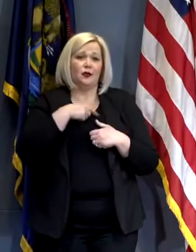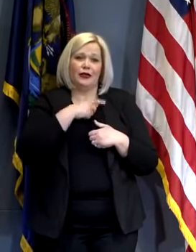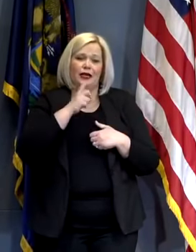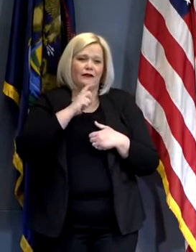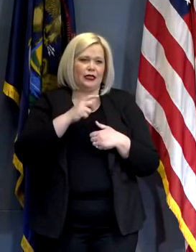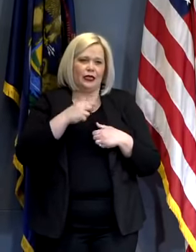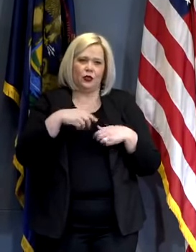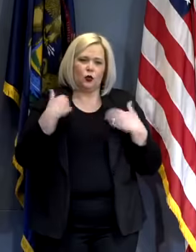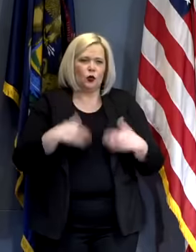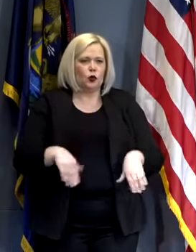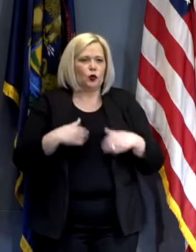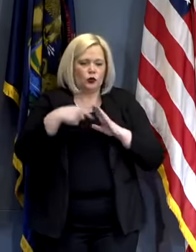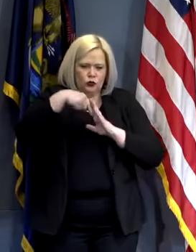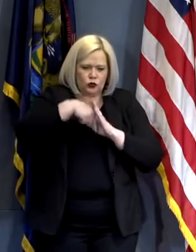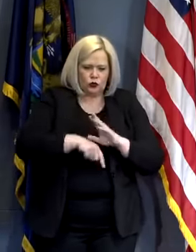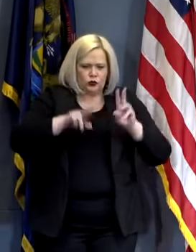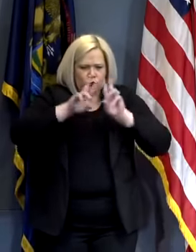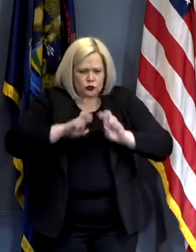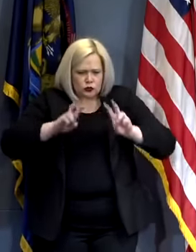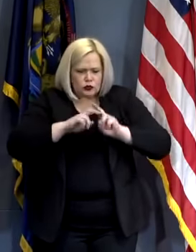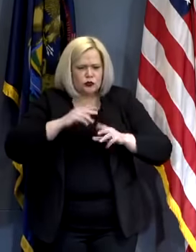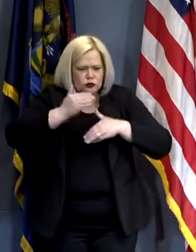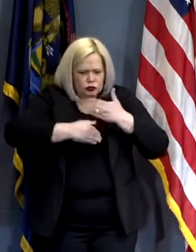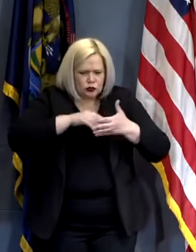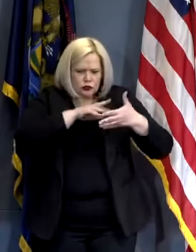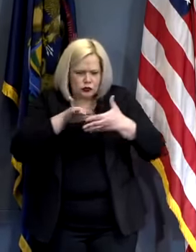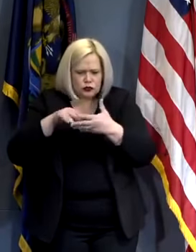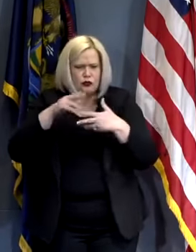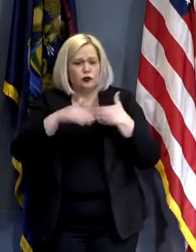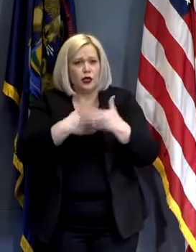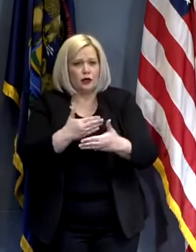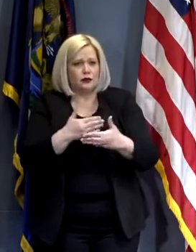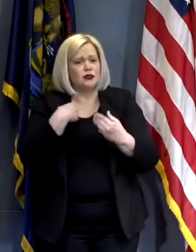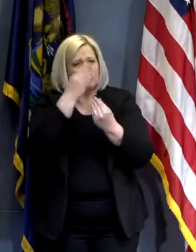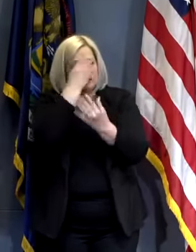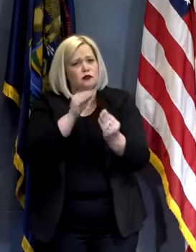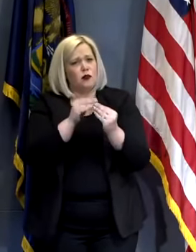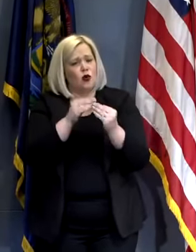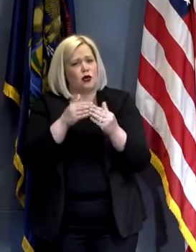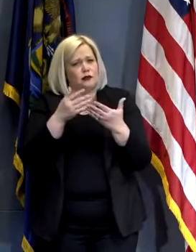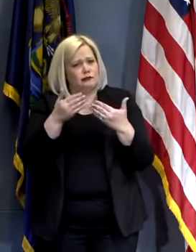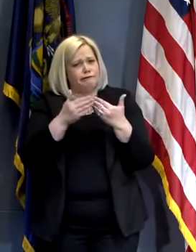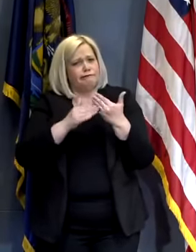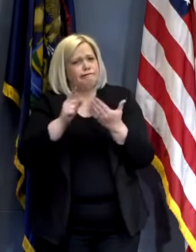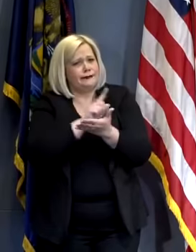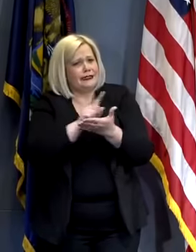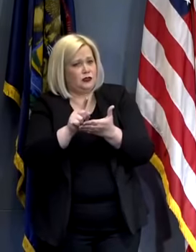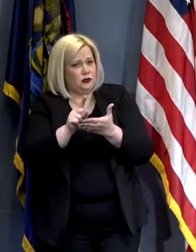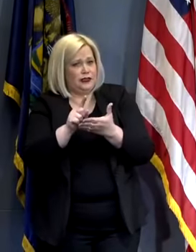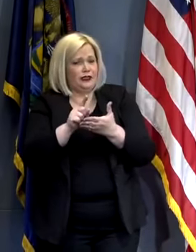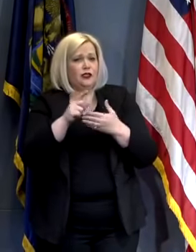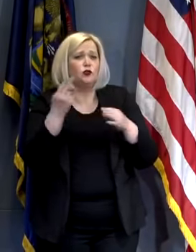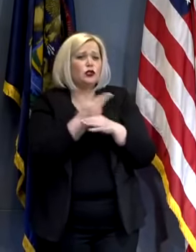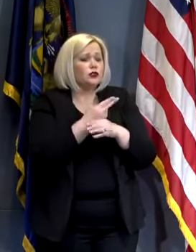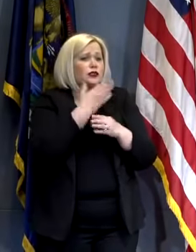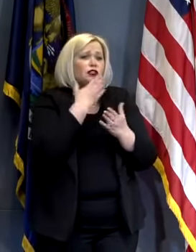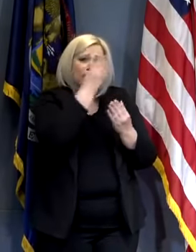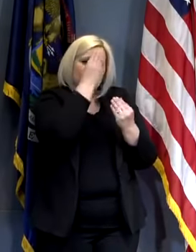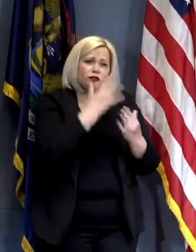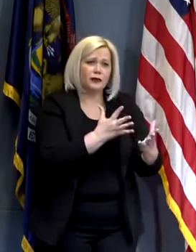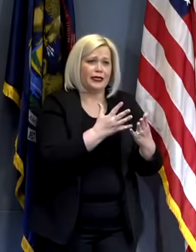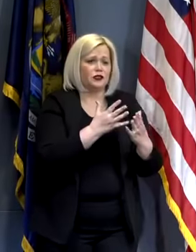process. And we'll share more with you as the week goes on. But we are going through a rigorous process using the best data, listening to